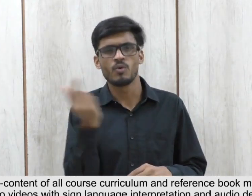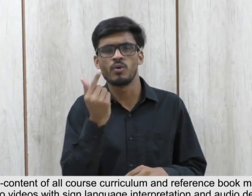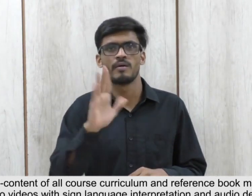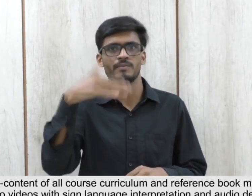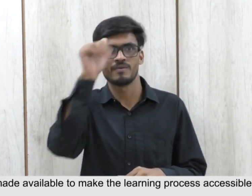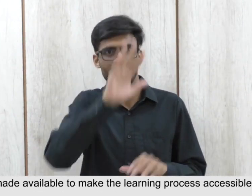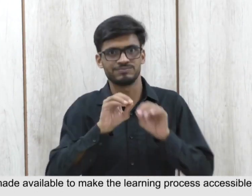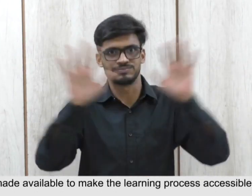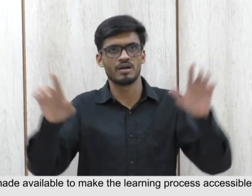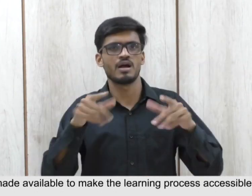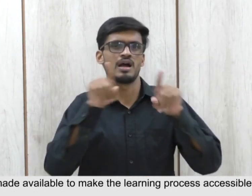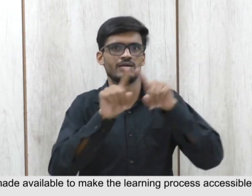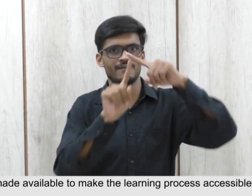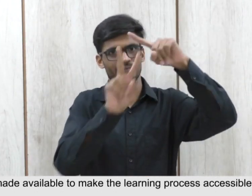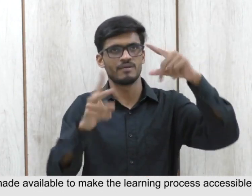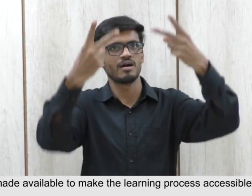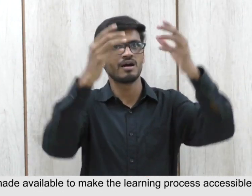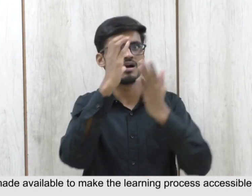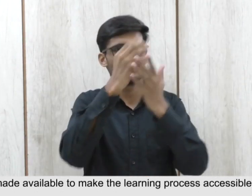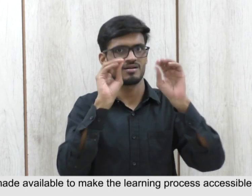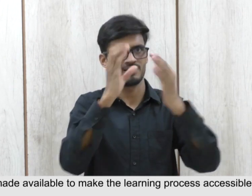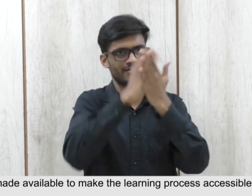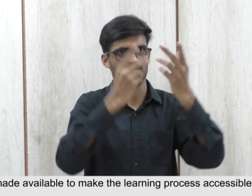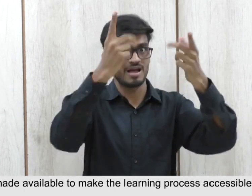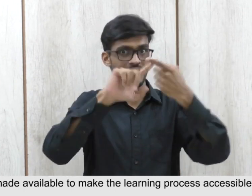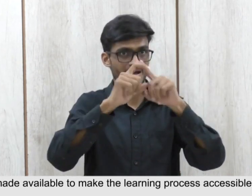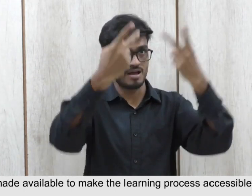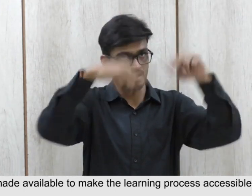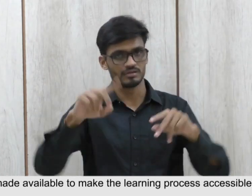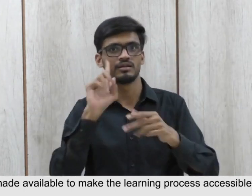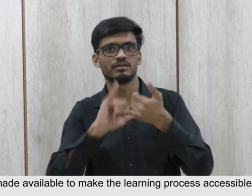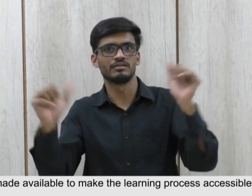description will be made available to make the learning process accessible.